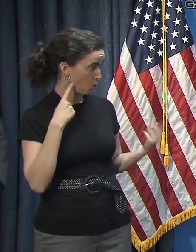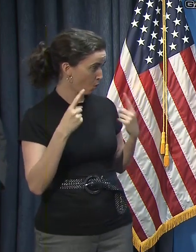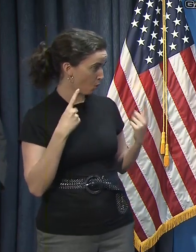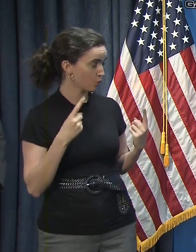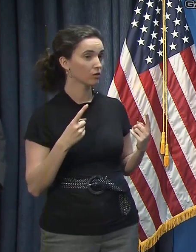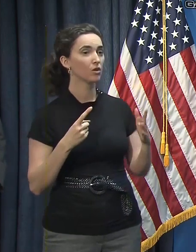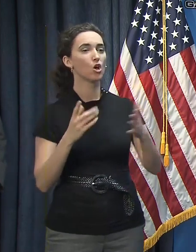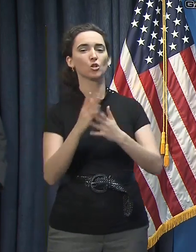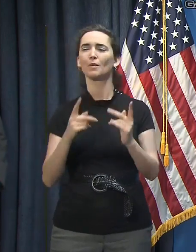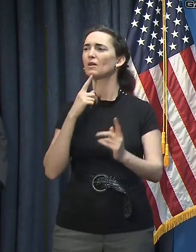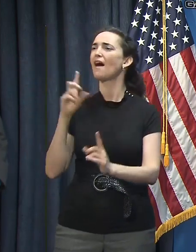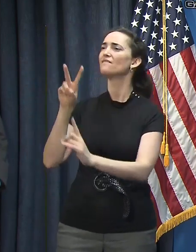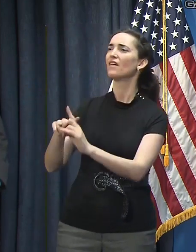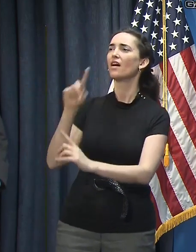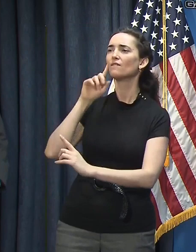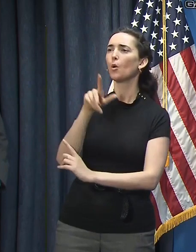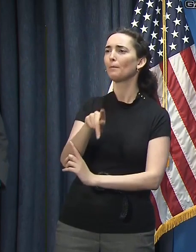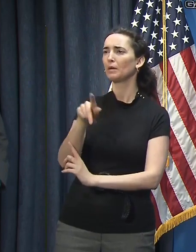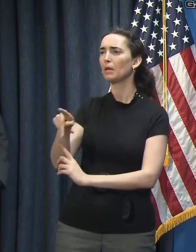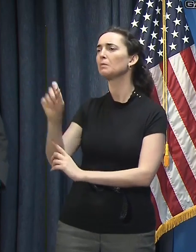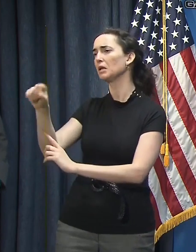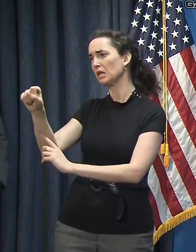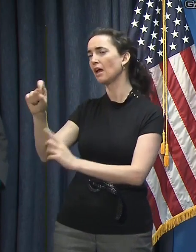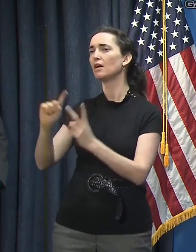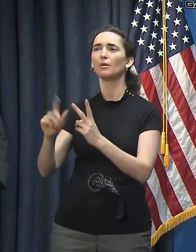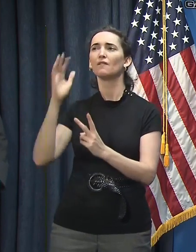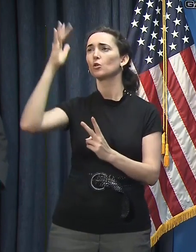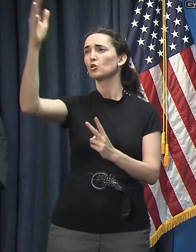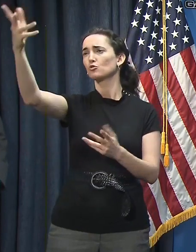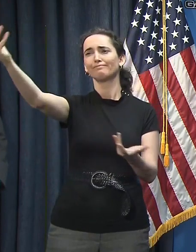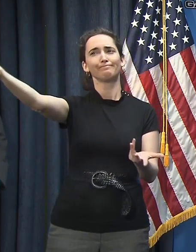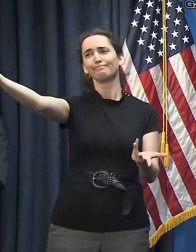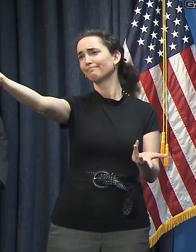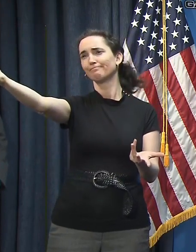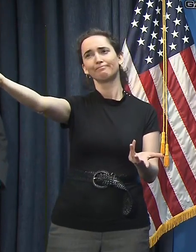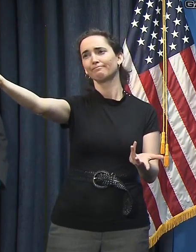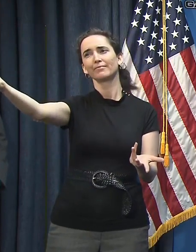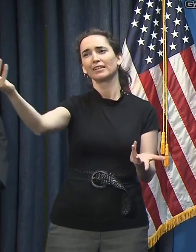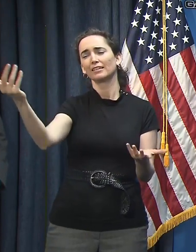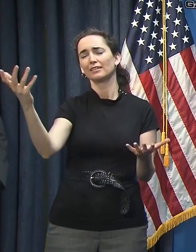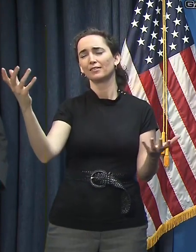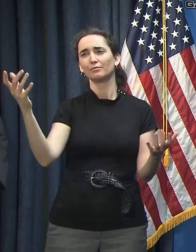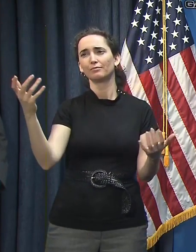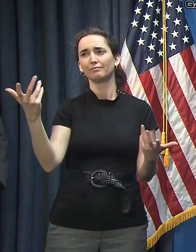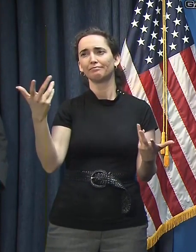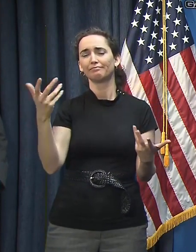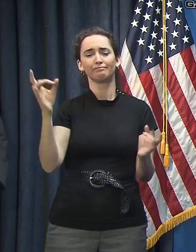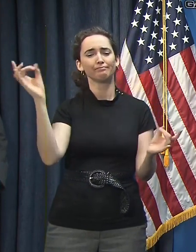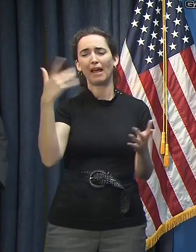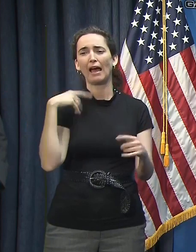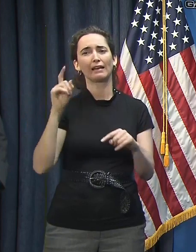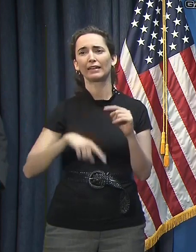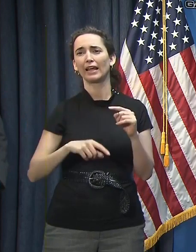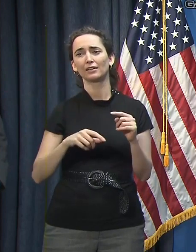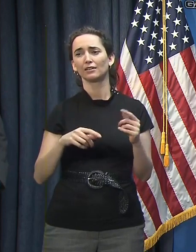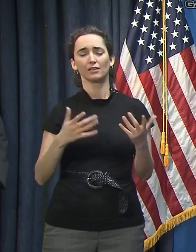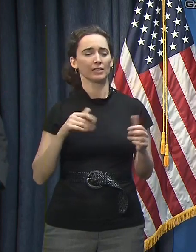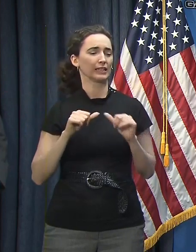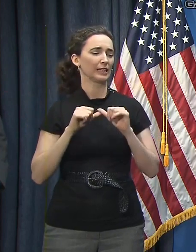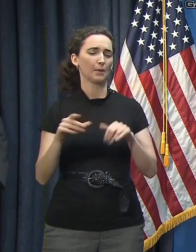I've filed for PPP, but the future just looks so bleak that I just can't hang. I know it's no point